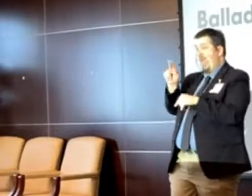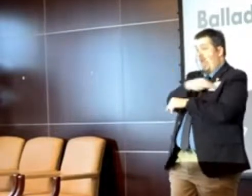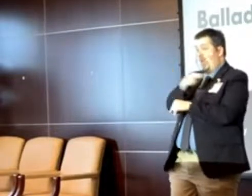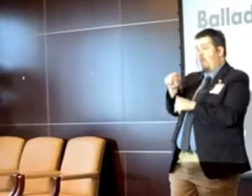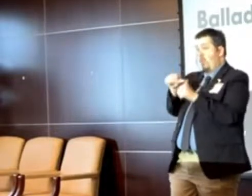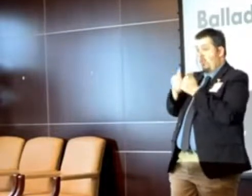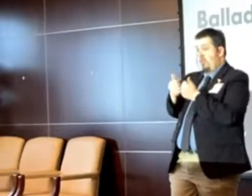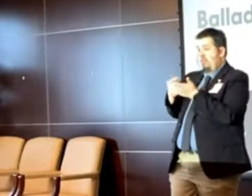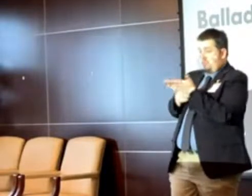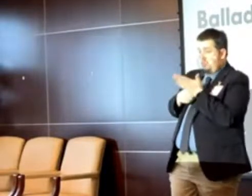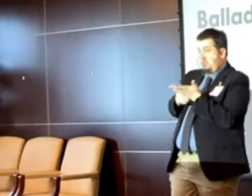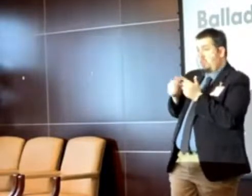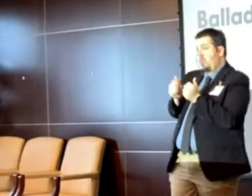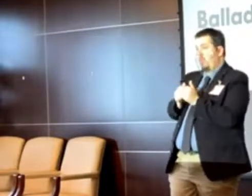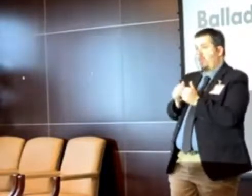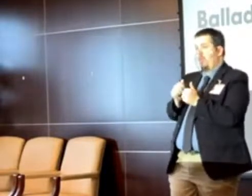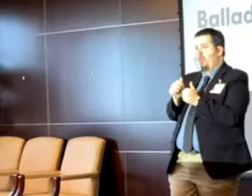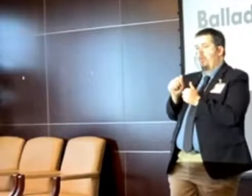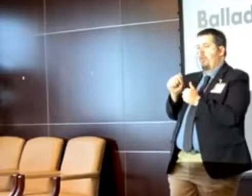had some dialogue with